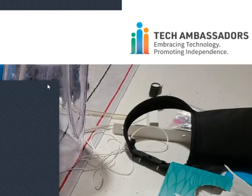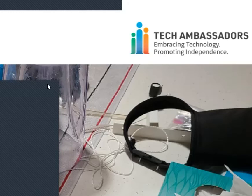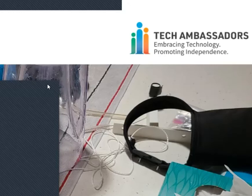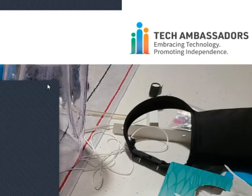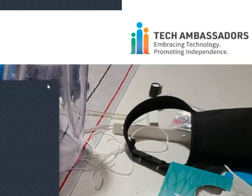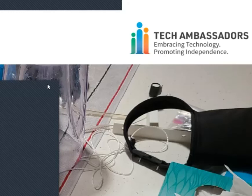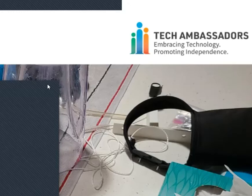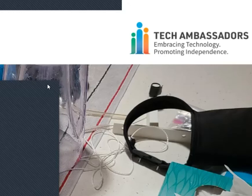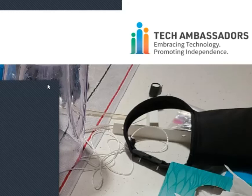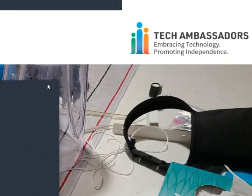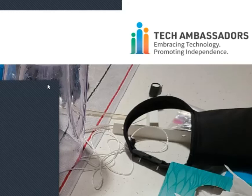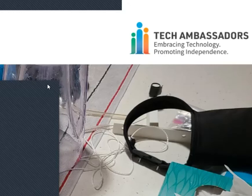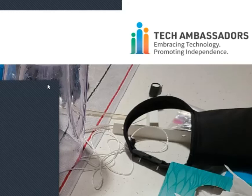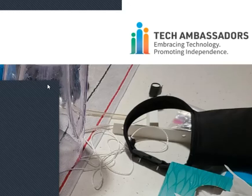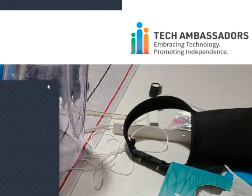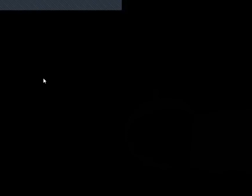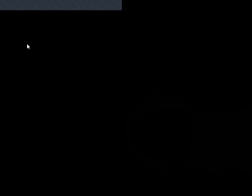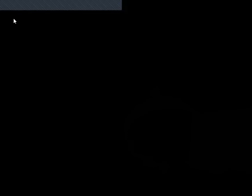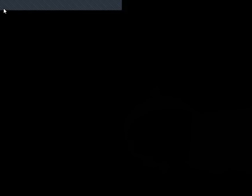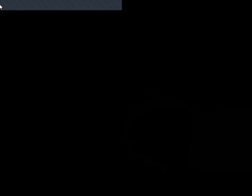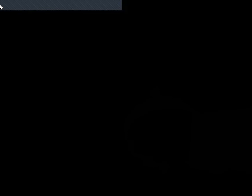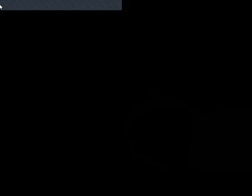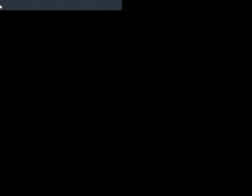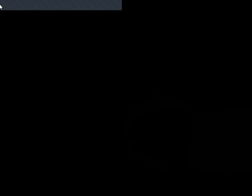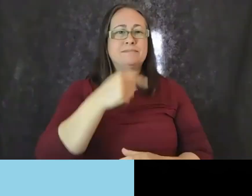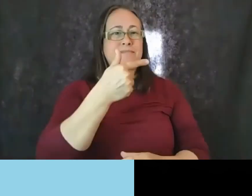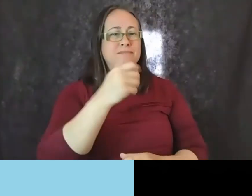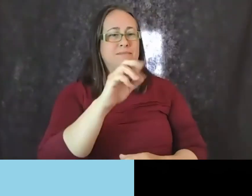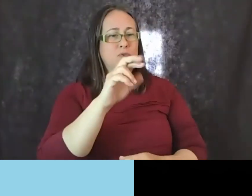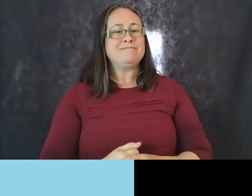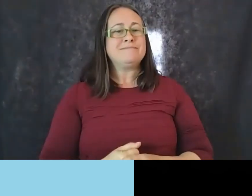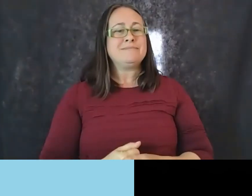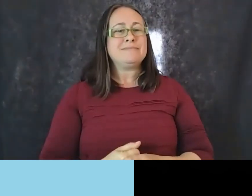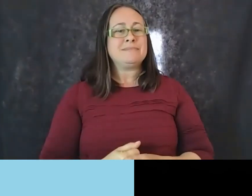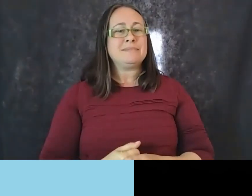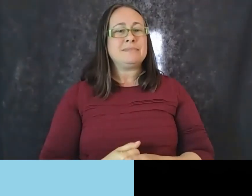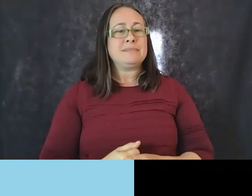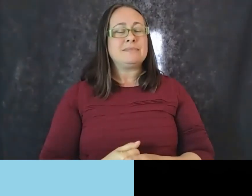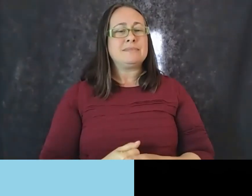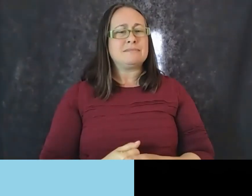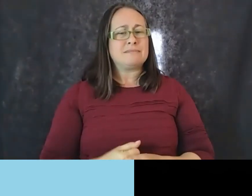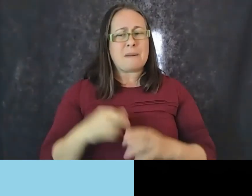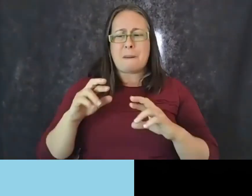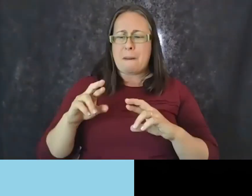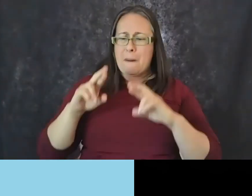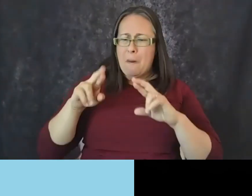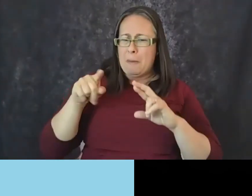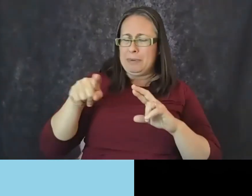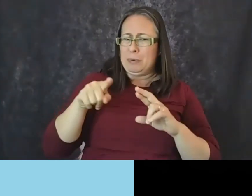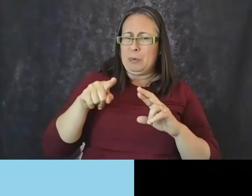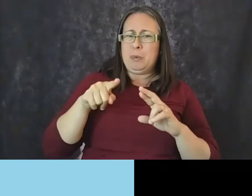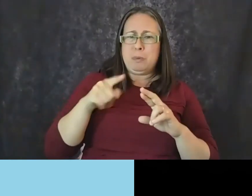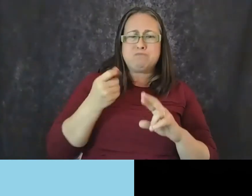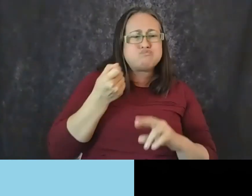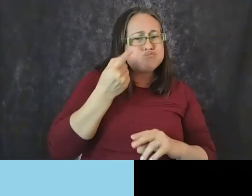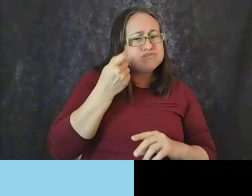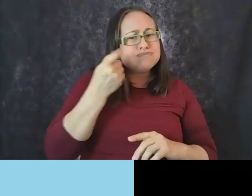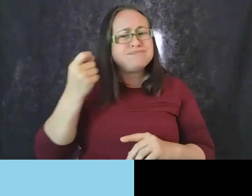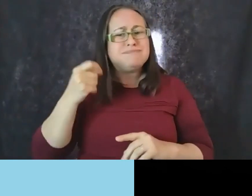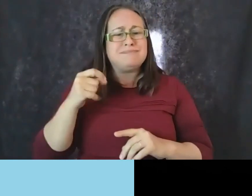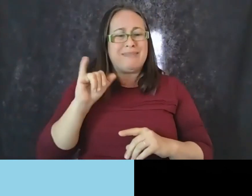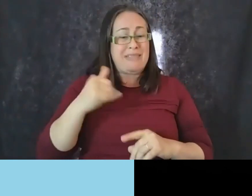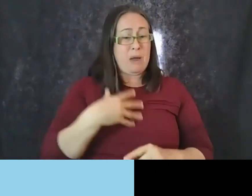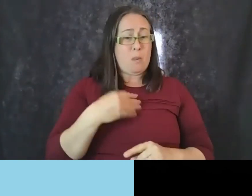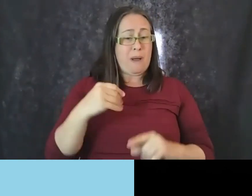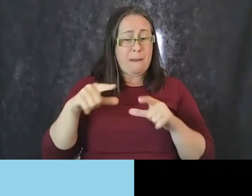on it and take the pills. All right. I hope you guys could catch this. You know, the white box that